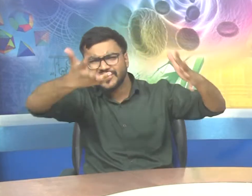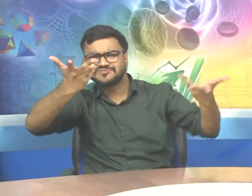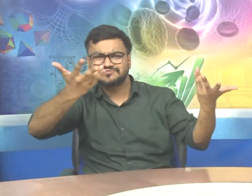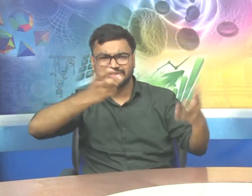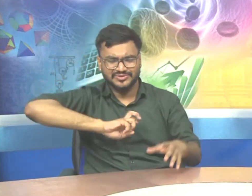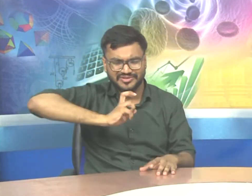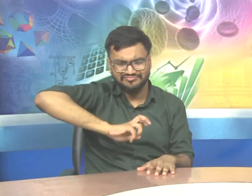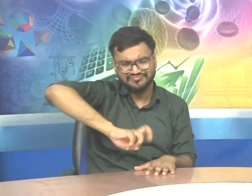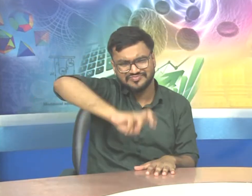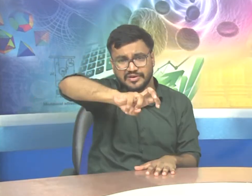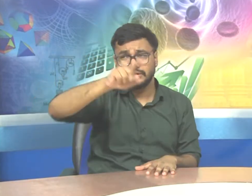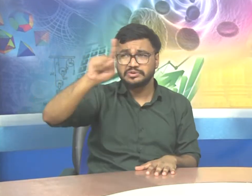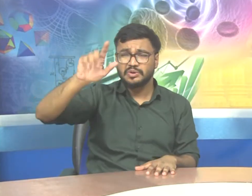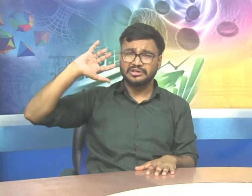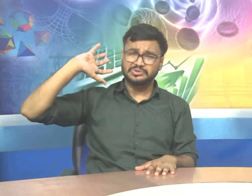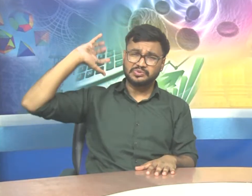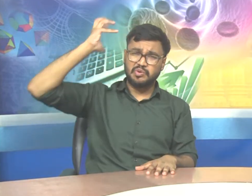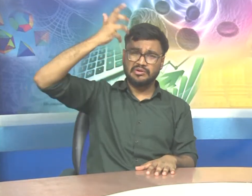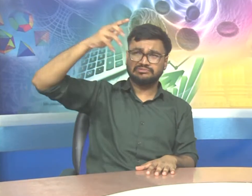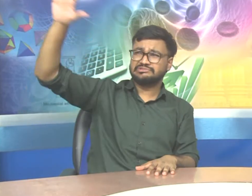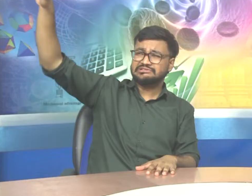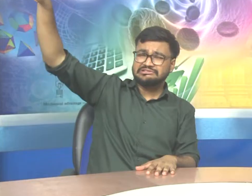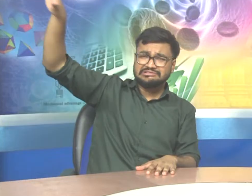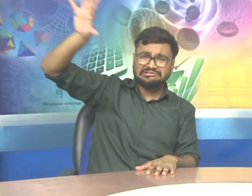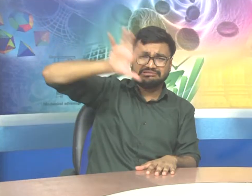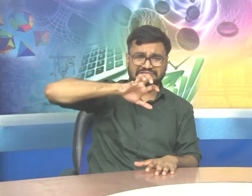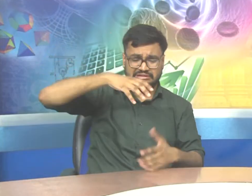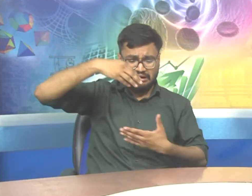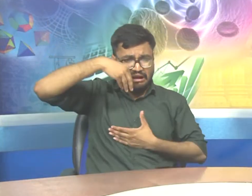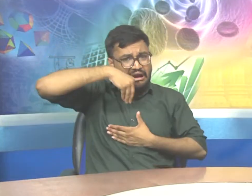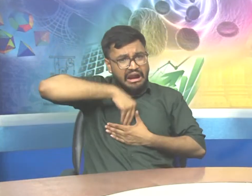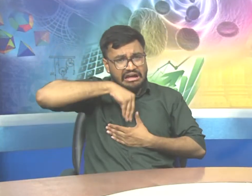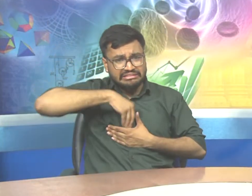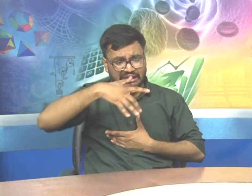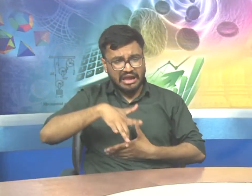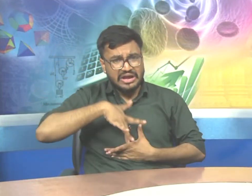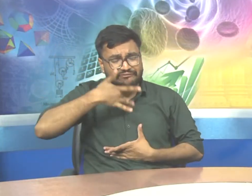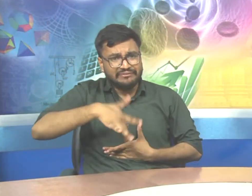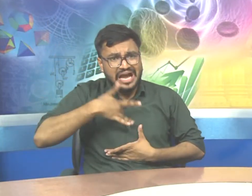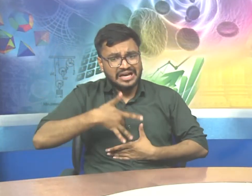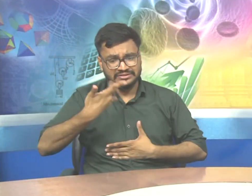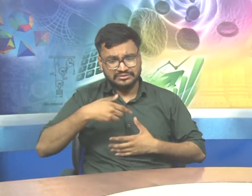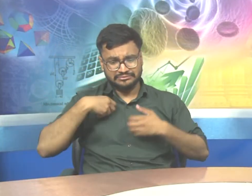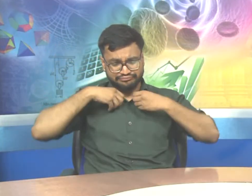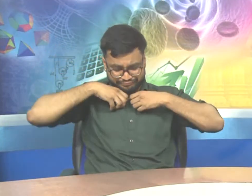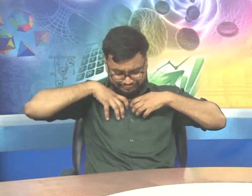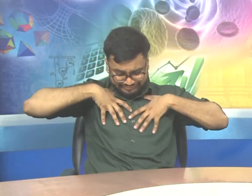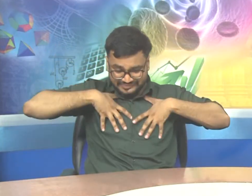object, then heat flows into your body, so you feel hot.